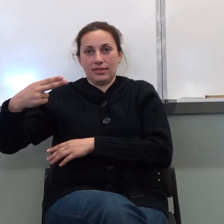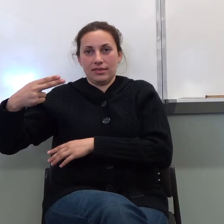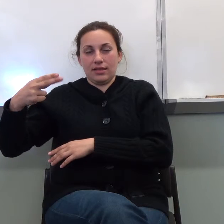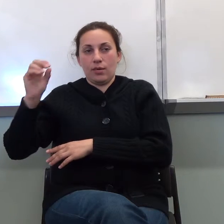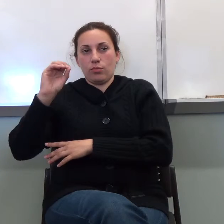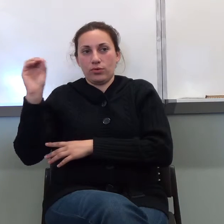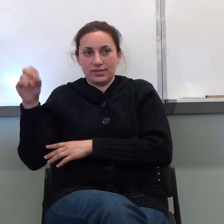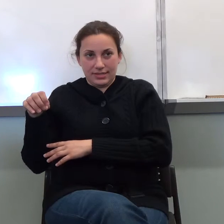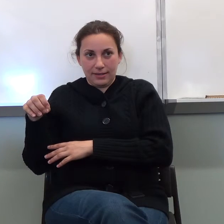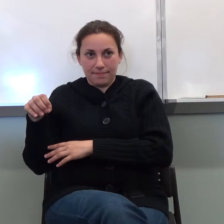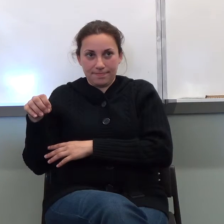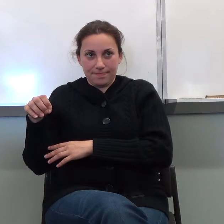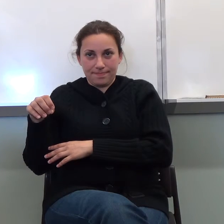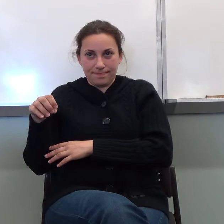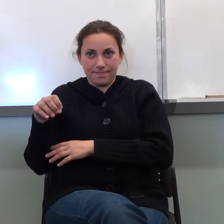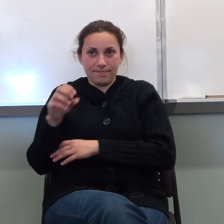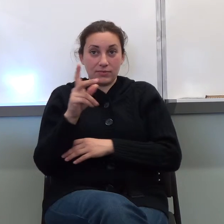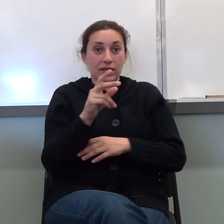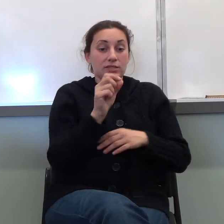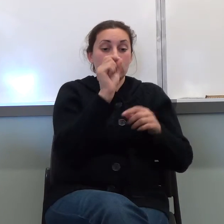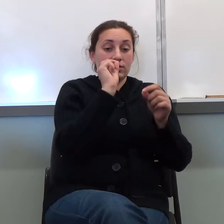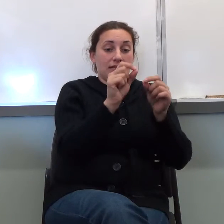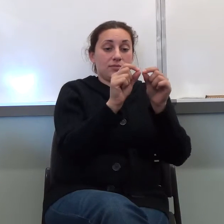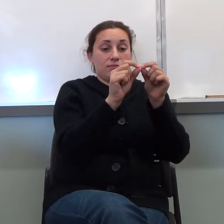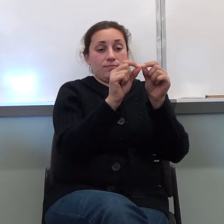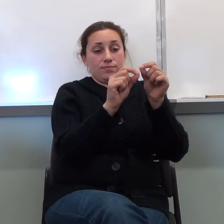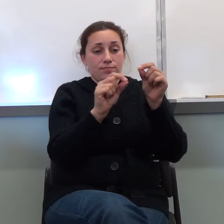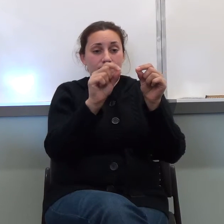go to next. So 13 into 60?